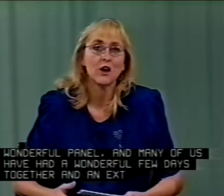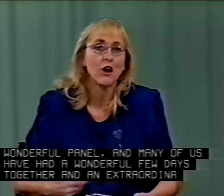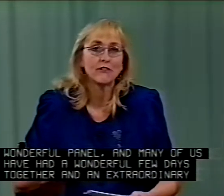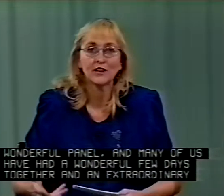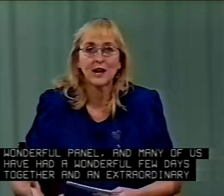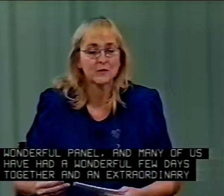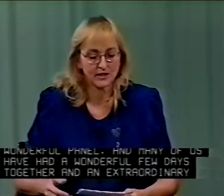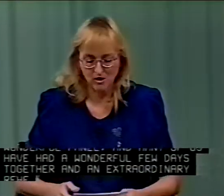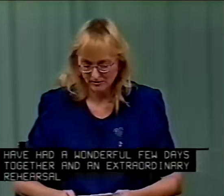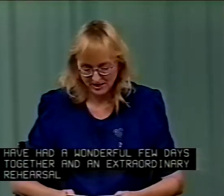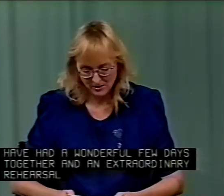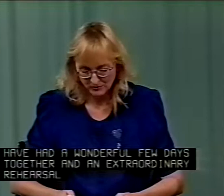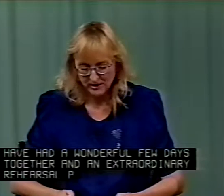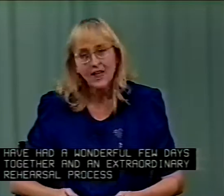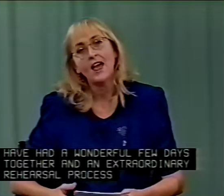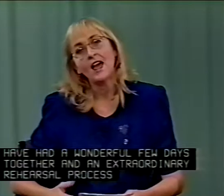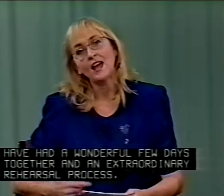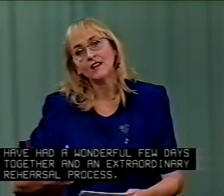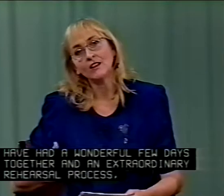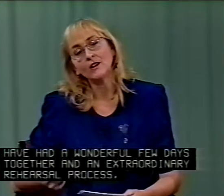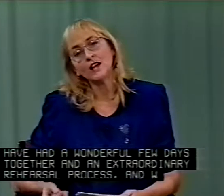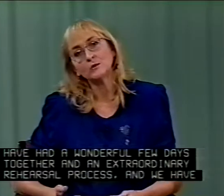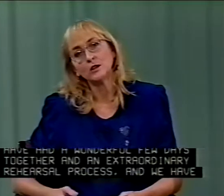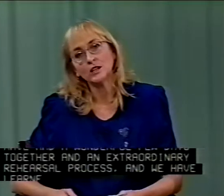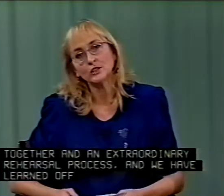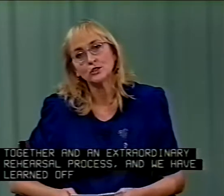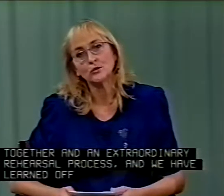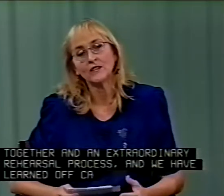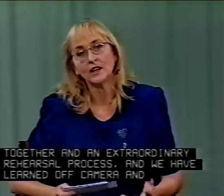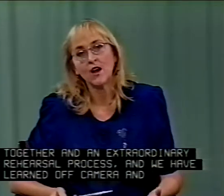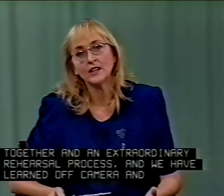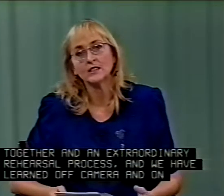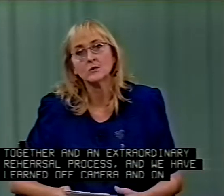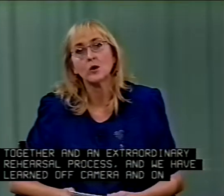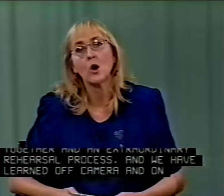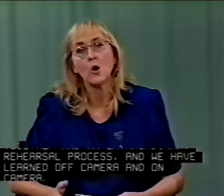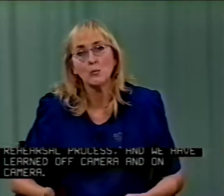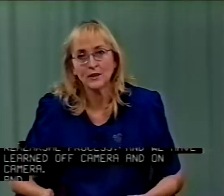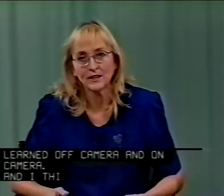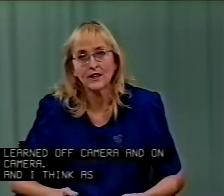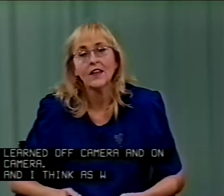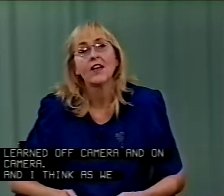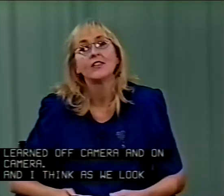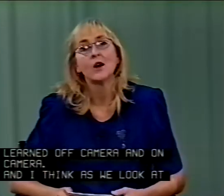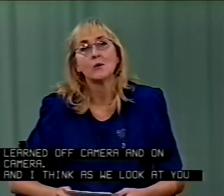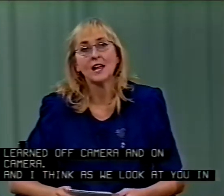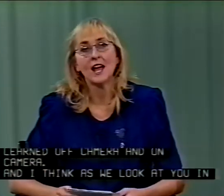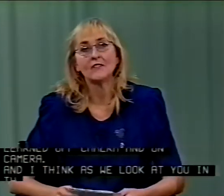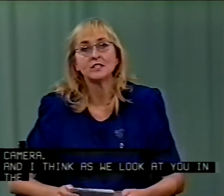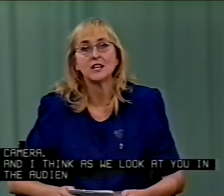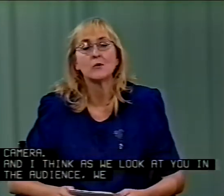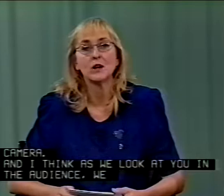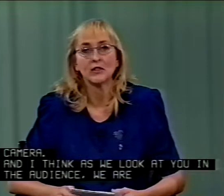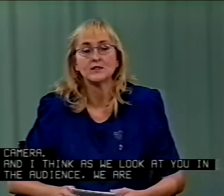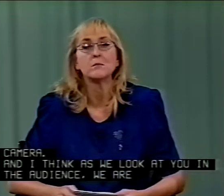off camera and on camera. And I think as we look at you in the audience, we're hoping that we have today with us